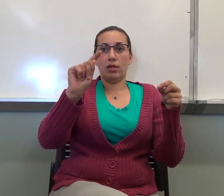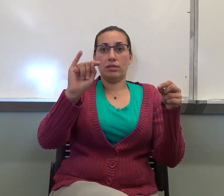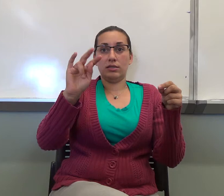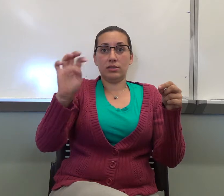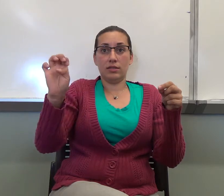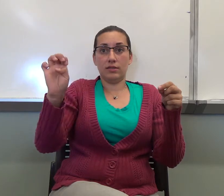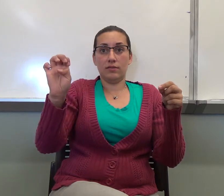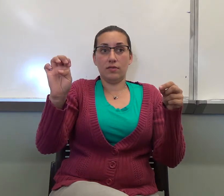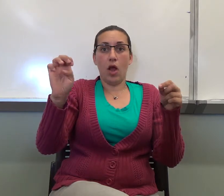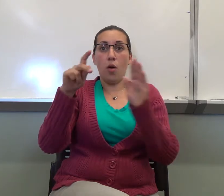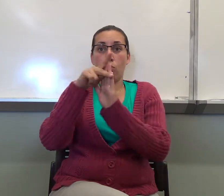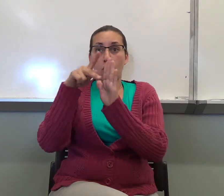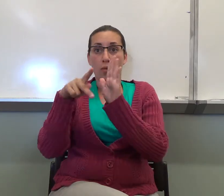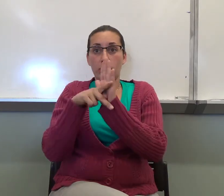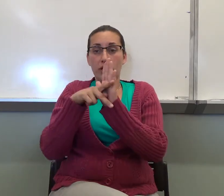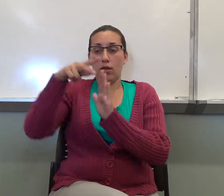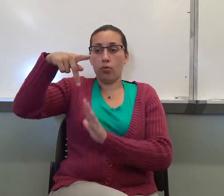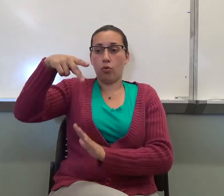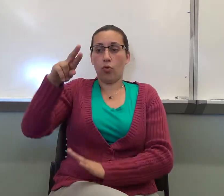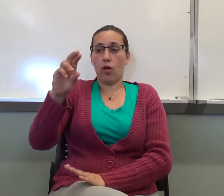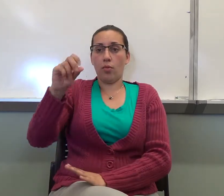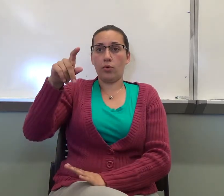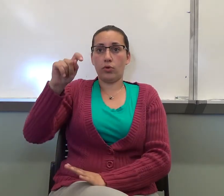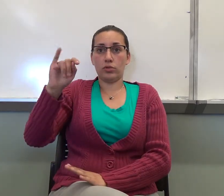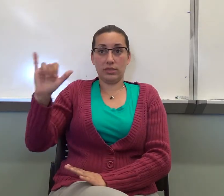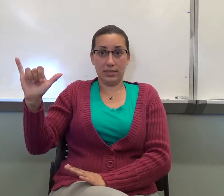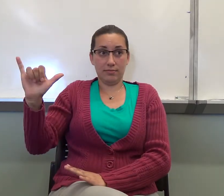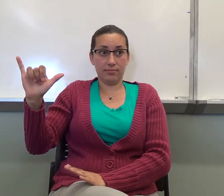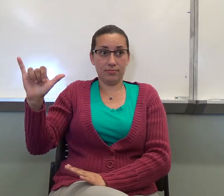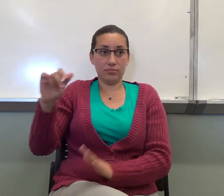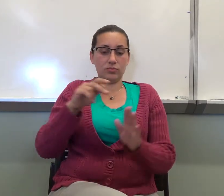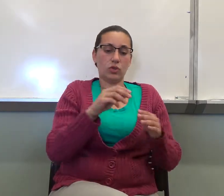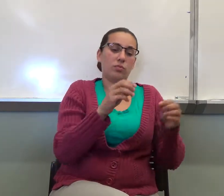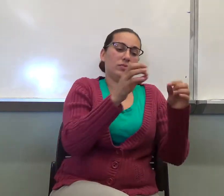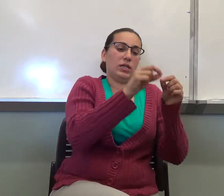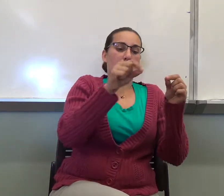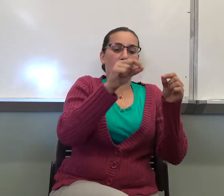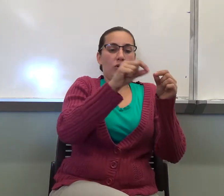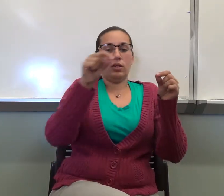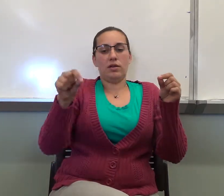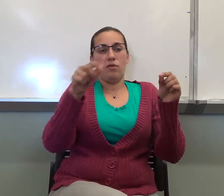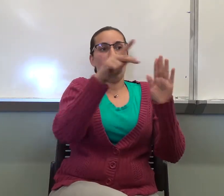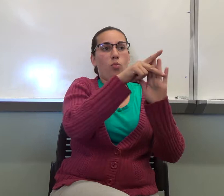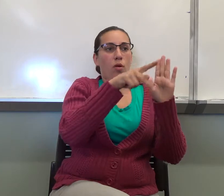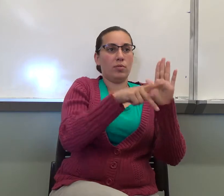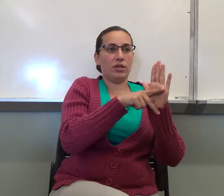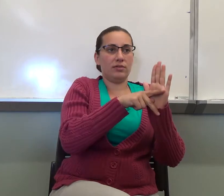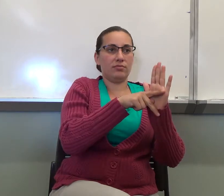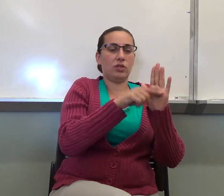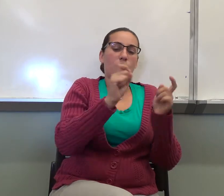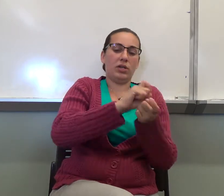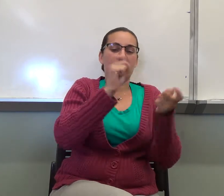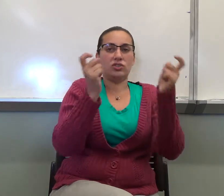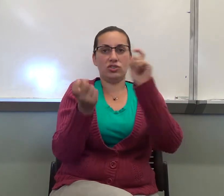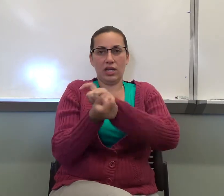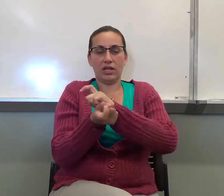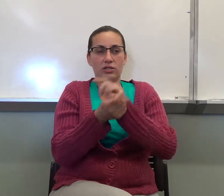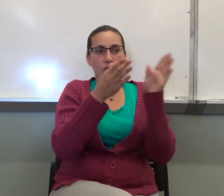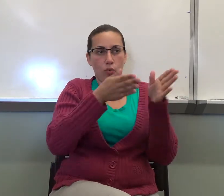for letters along with the numbers and rearrange things. And then we have a little bit of homework. We haven't quite finished